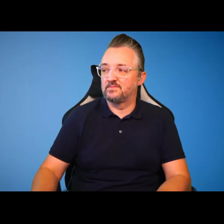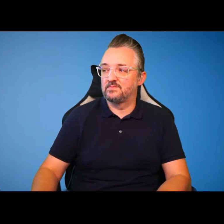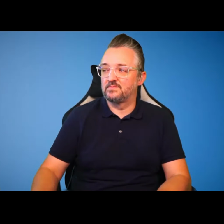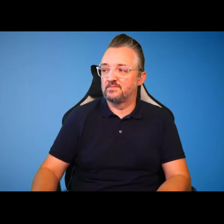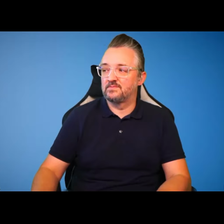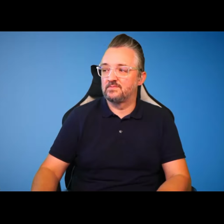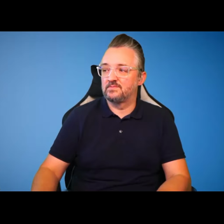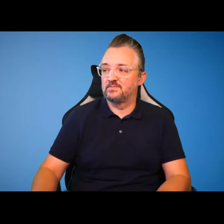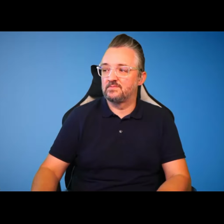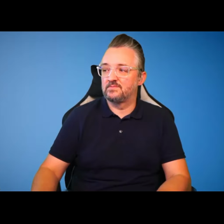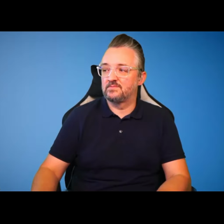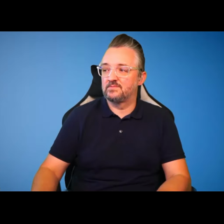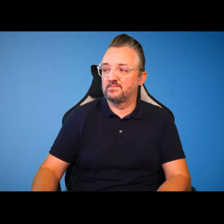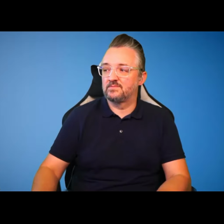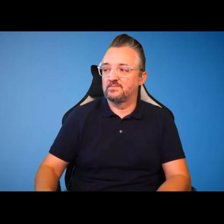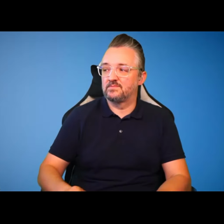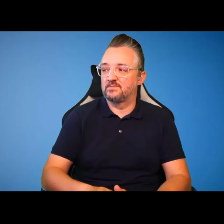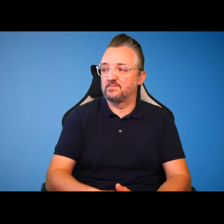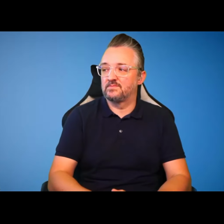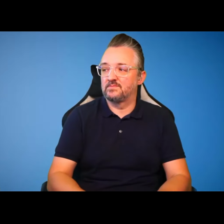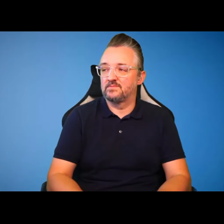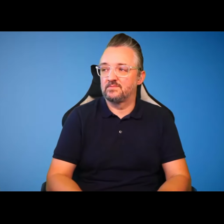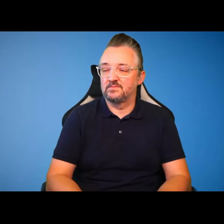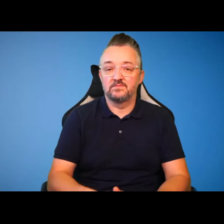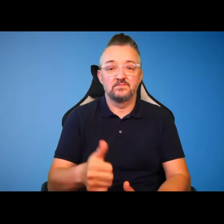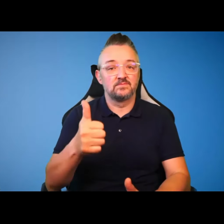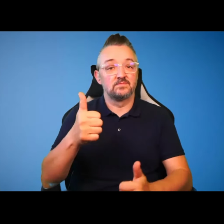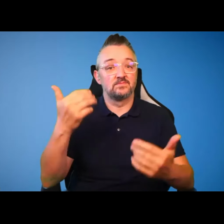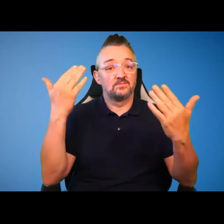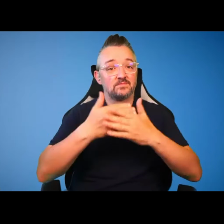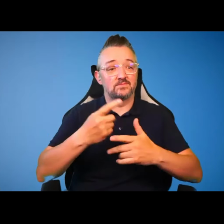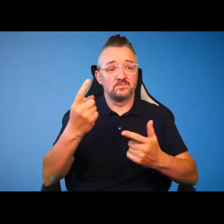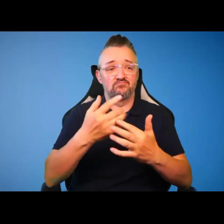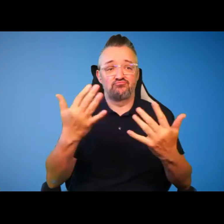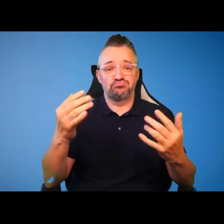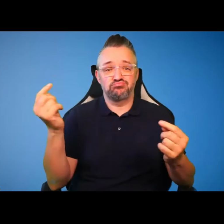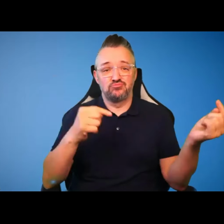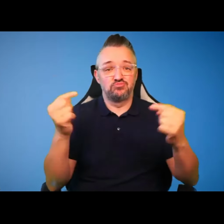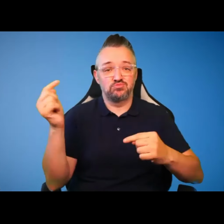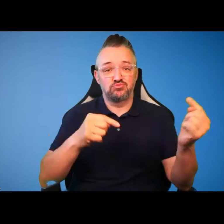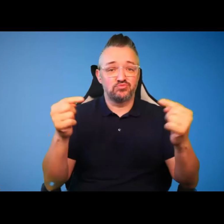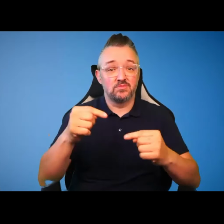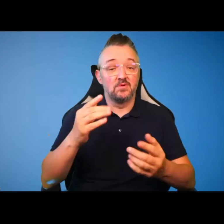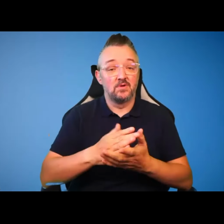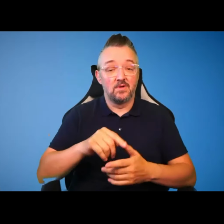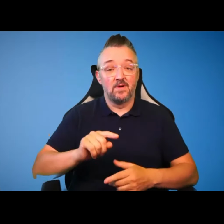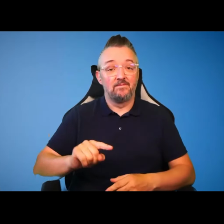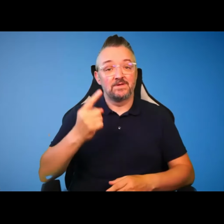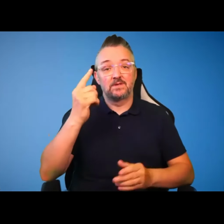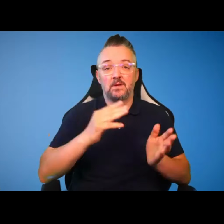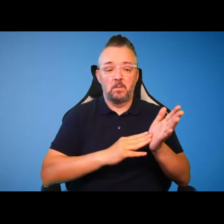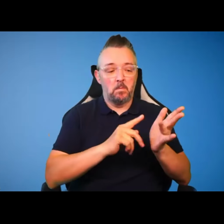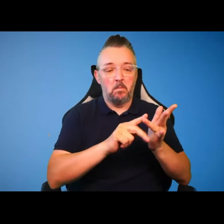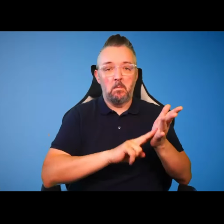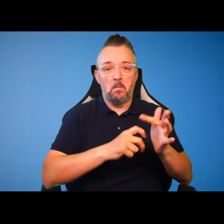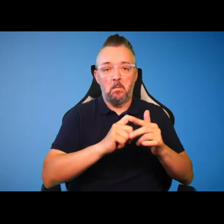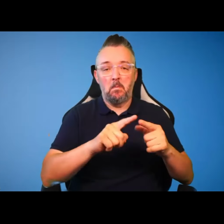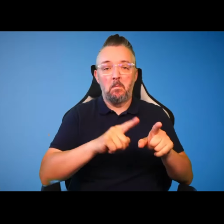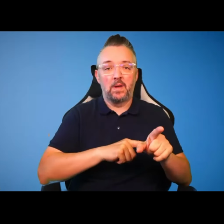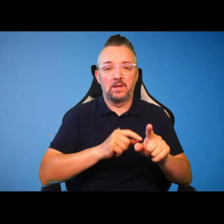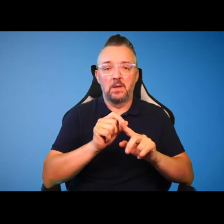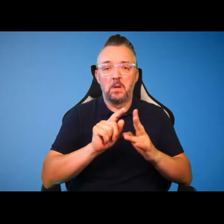That should be us then. Good evening, everybody. Lots of you joining our first ever Monkeypox Live. Quite a